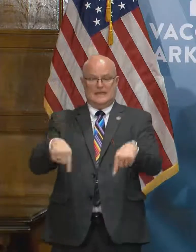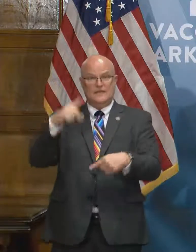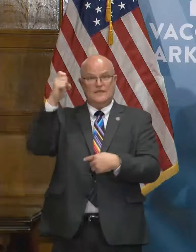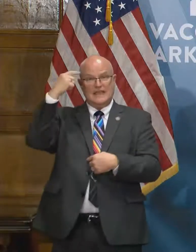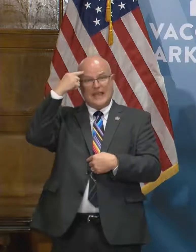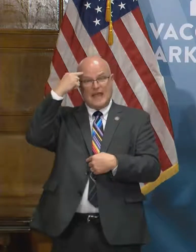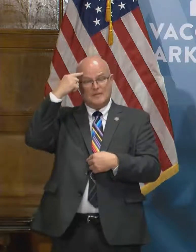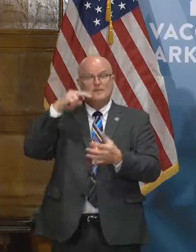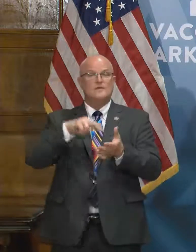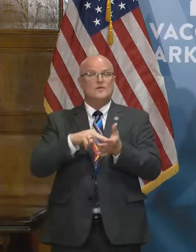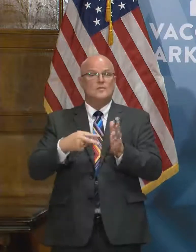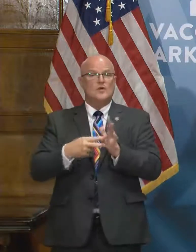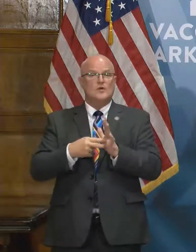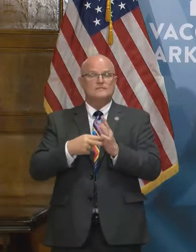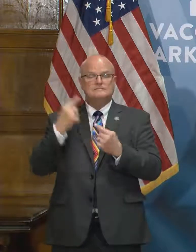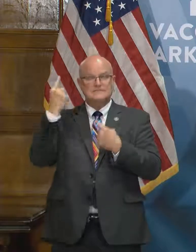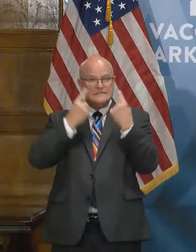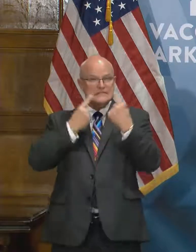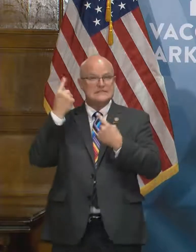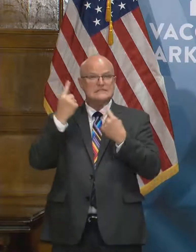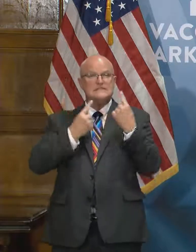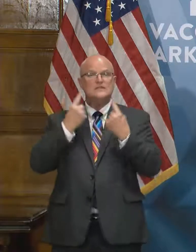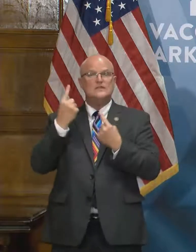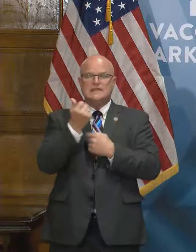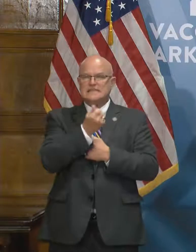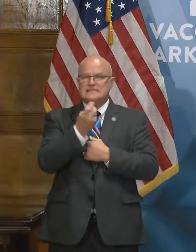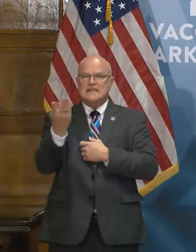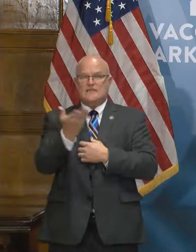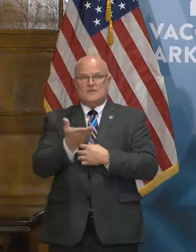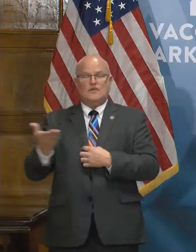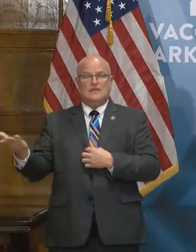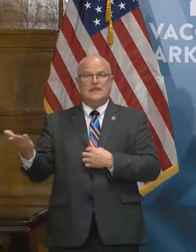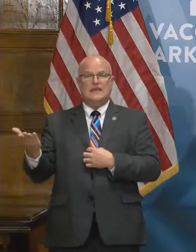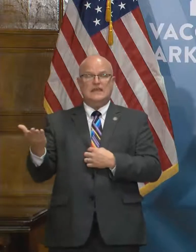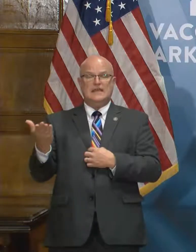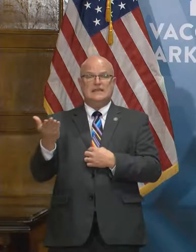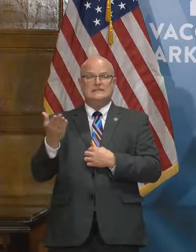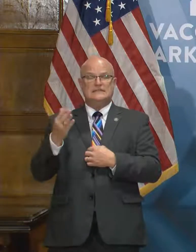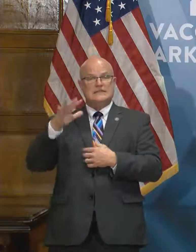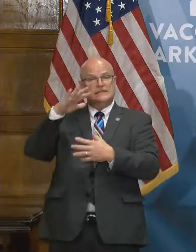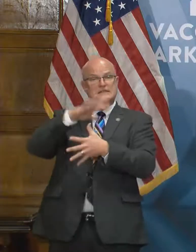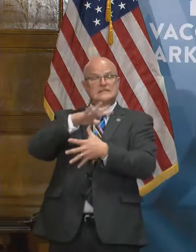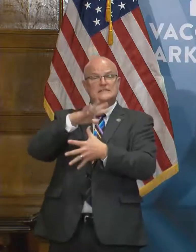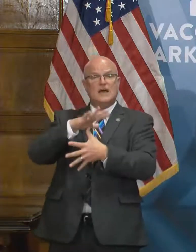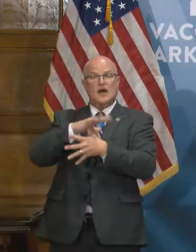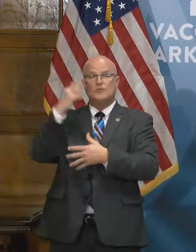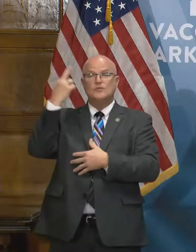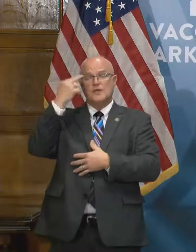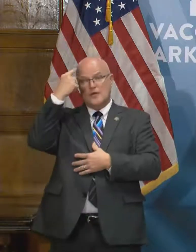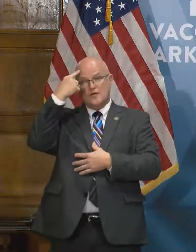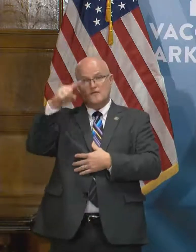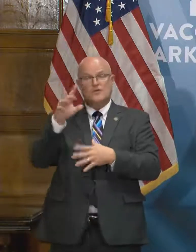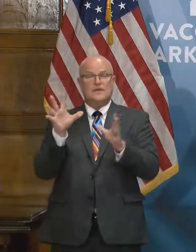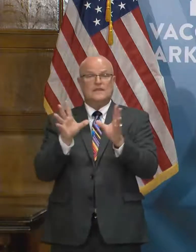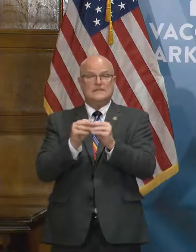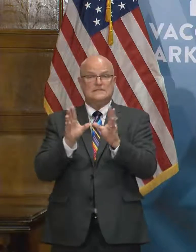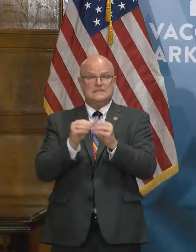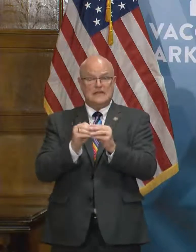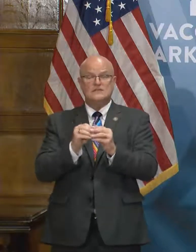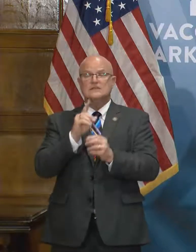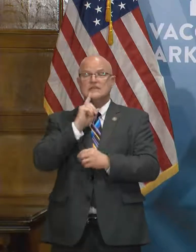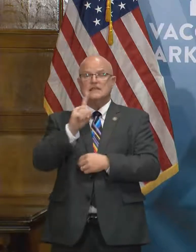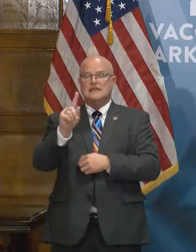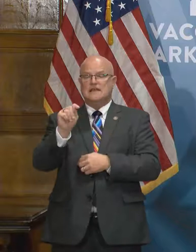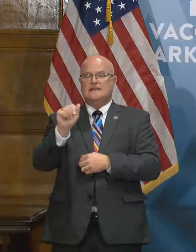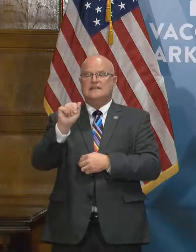Capitol for purposes of considering a number of items. The lead item and the key reason for the session is